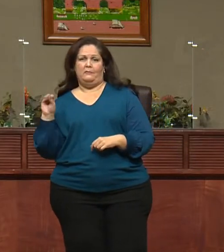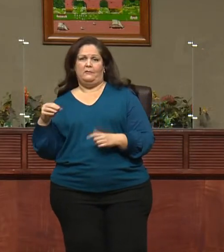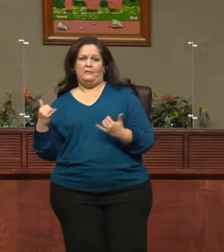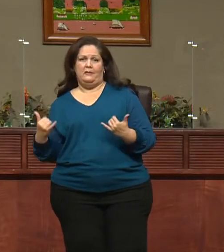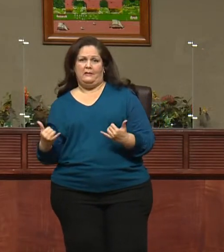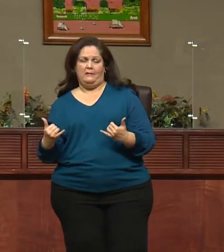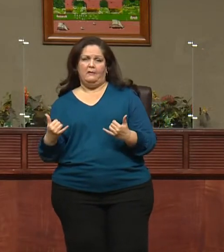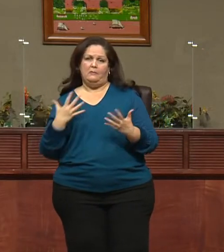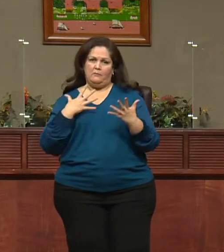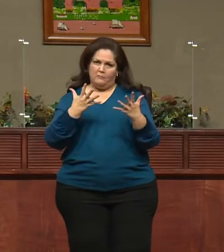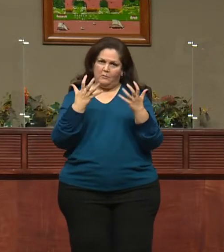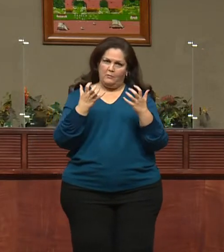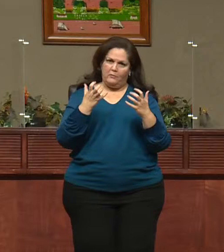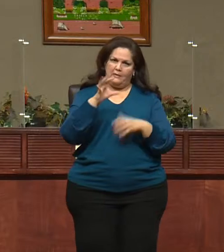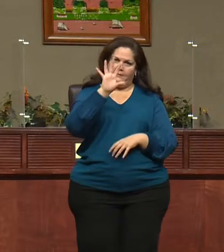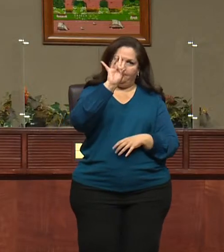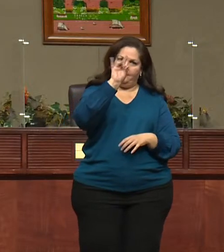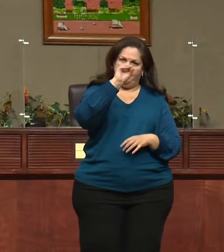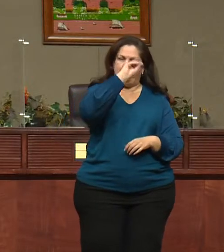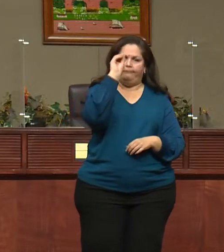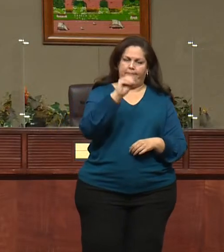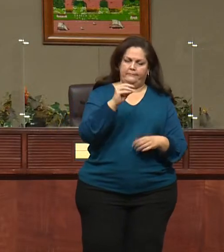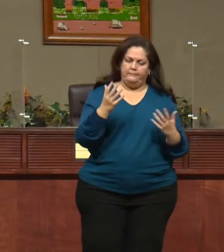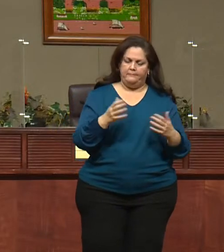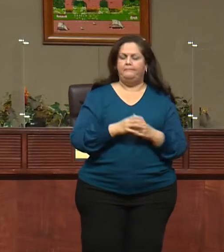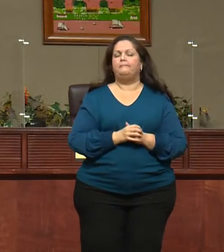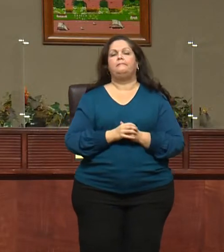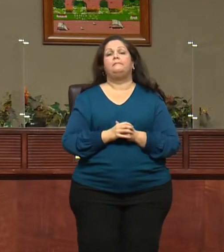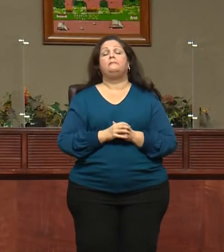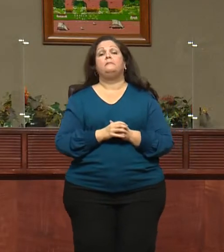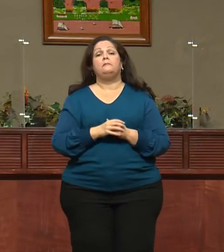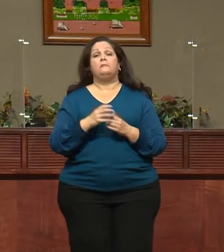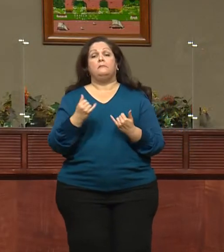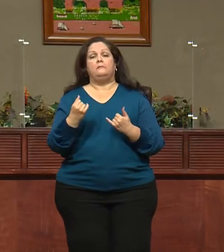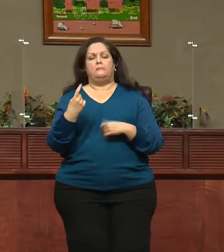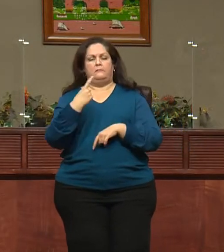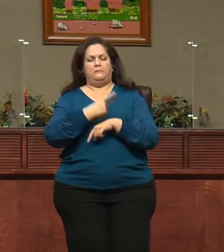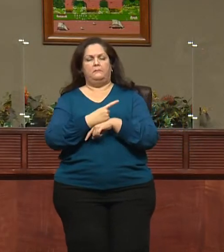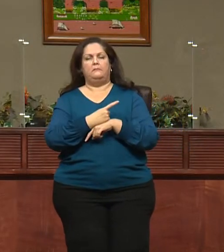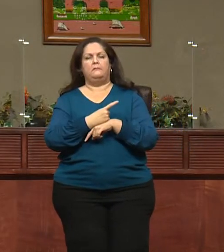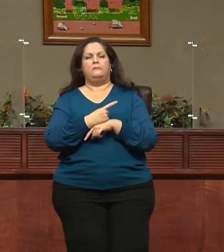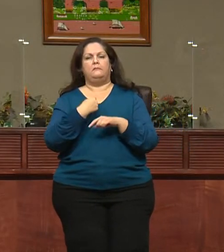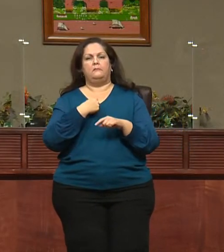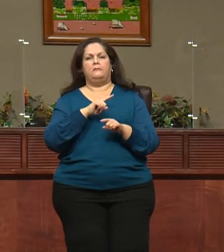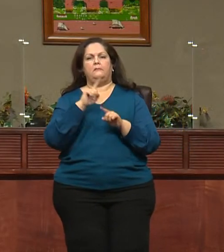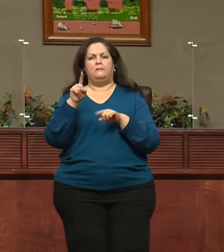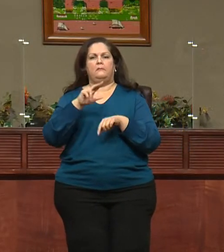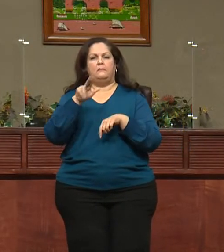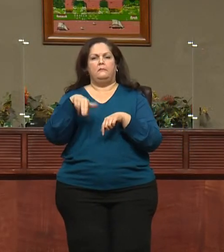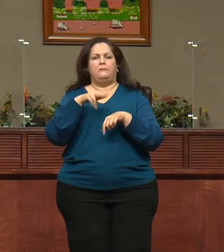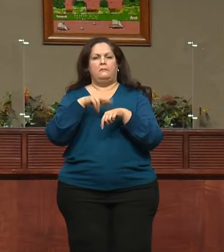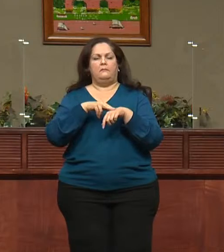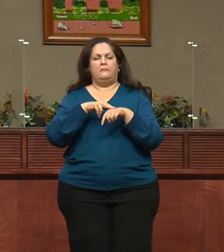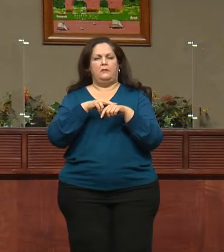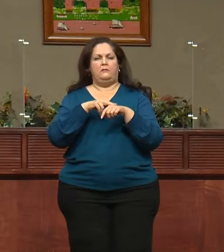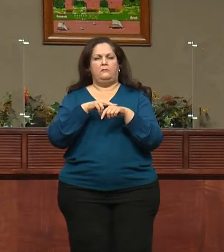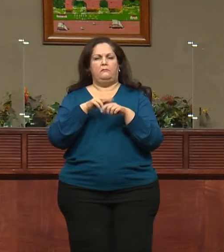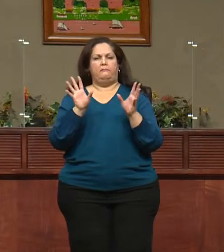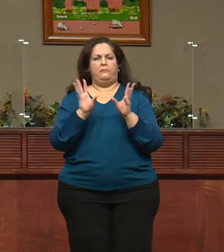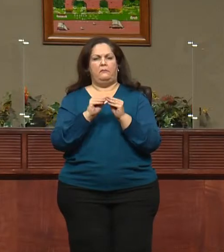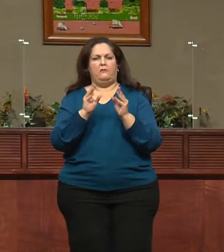being vaccinated. Earlier today, I participated in a nationwide conference call